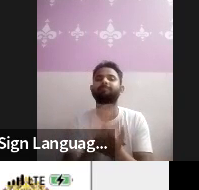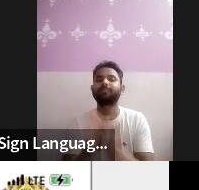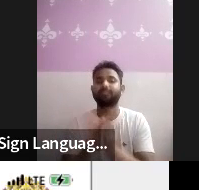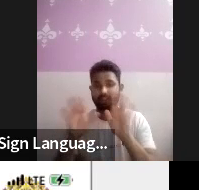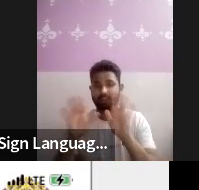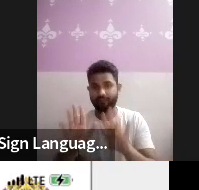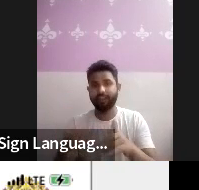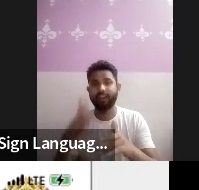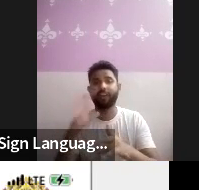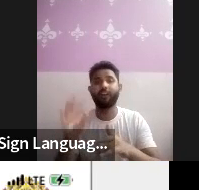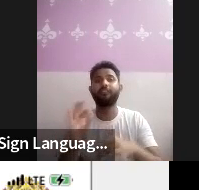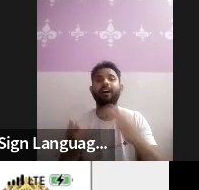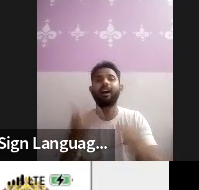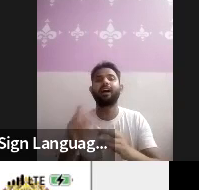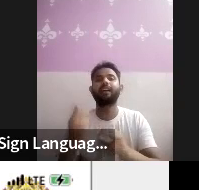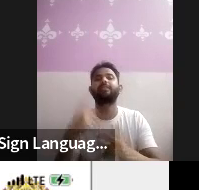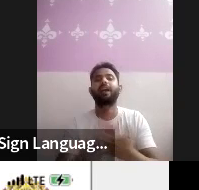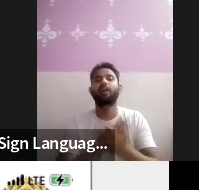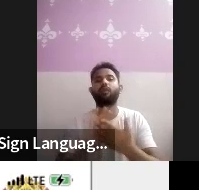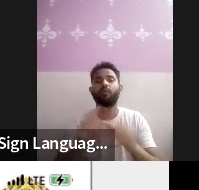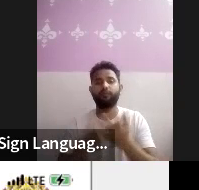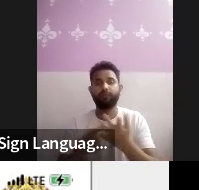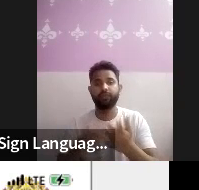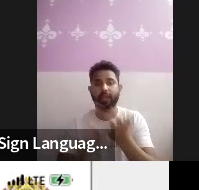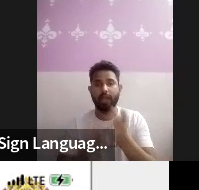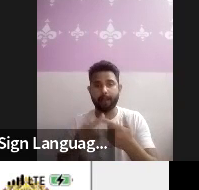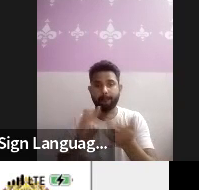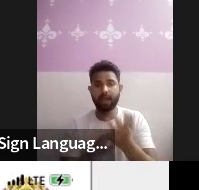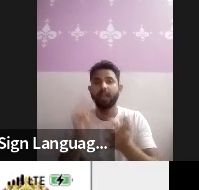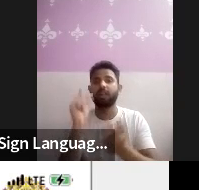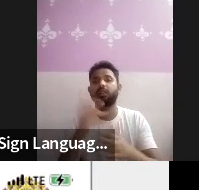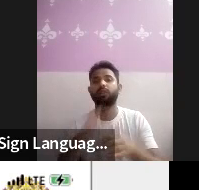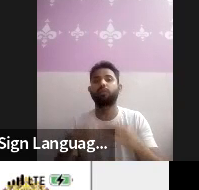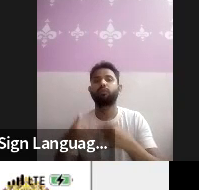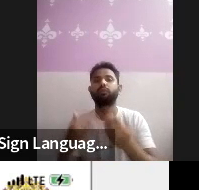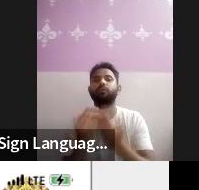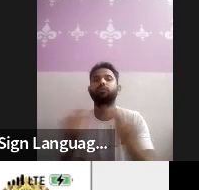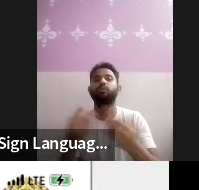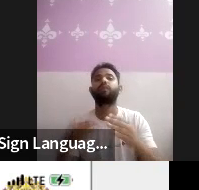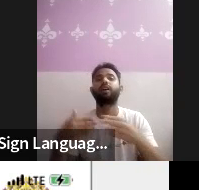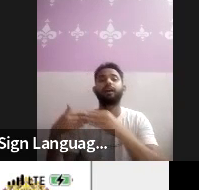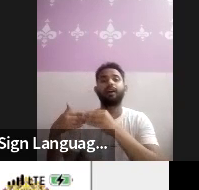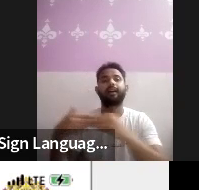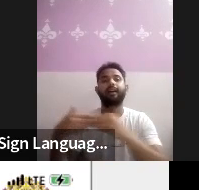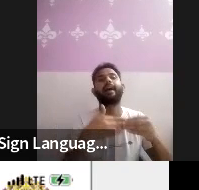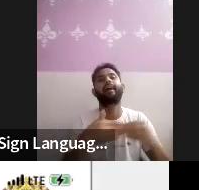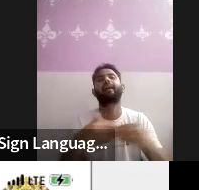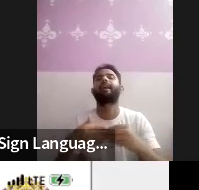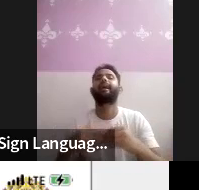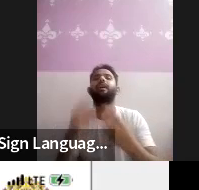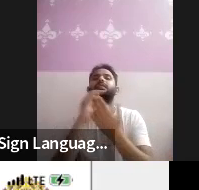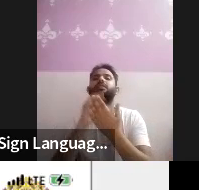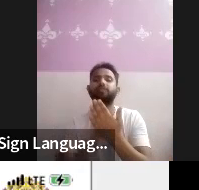easier to use so that people don't have to type. Maybe people are not comfortable with English, or they're not comfortable with writing. Maybe it might